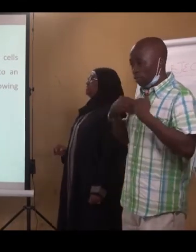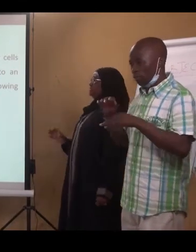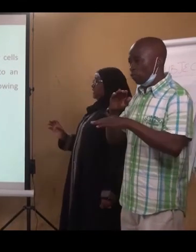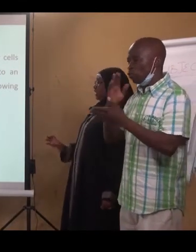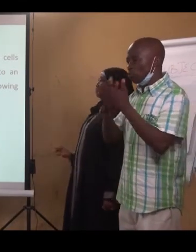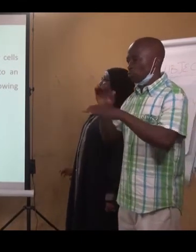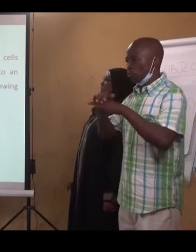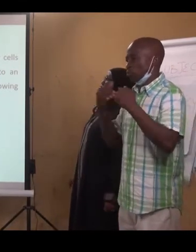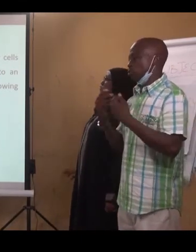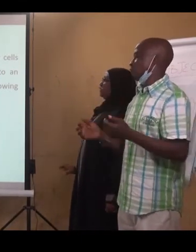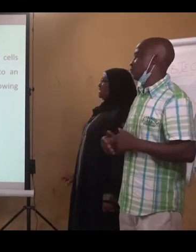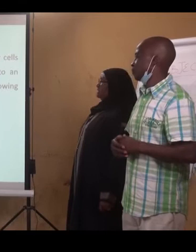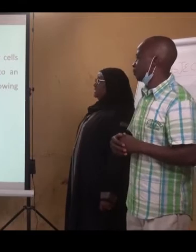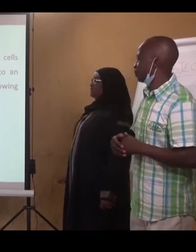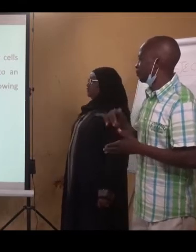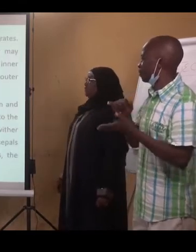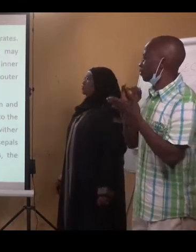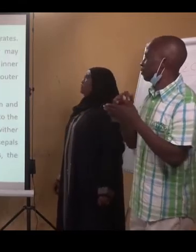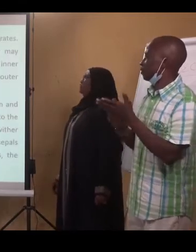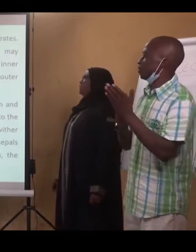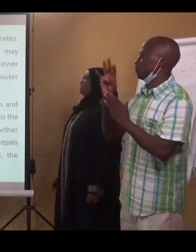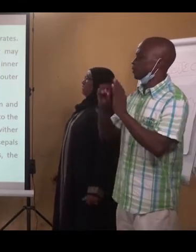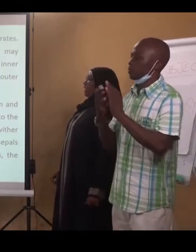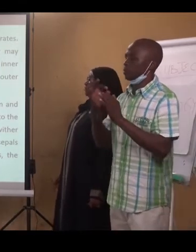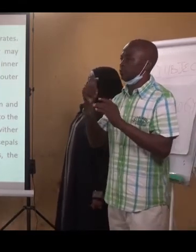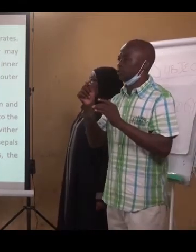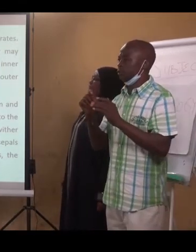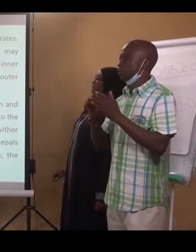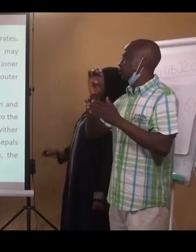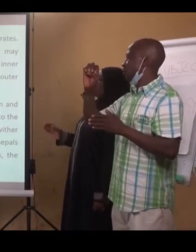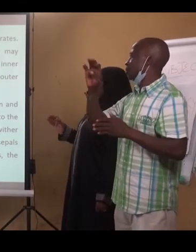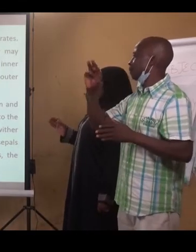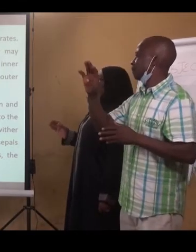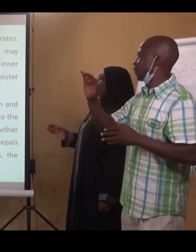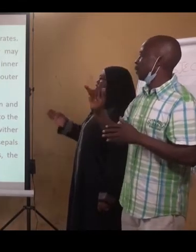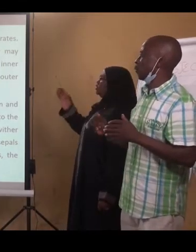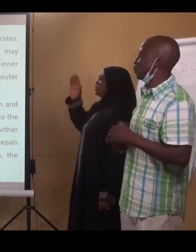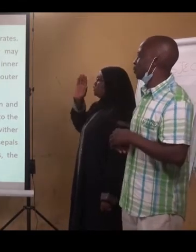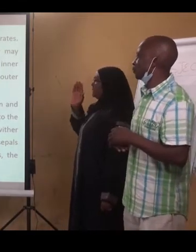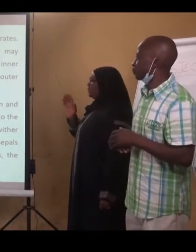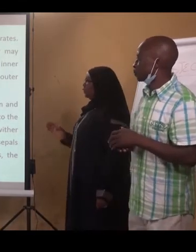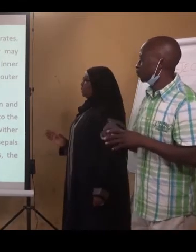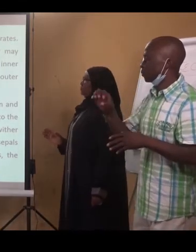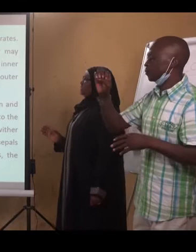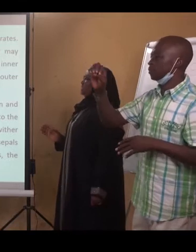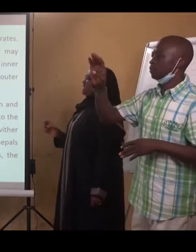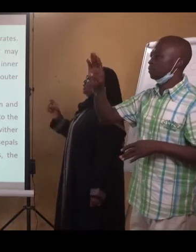the endosperm. So that is the development of the embryo. The embryo continues to develop. The